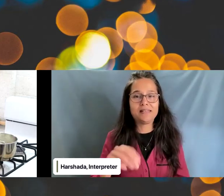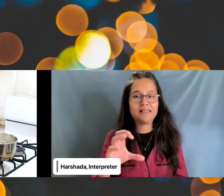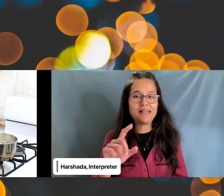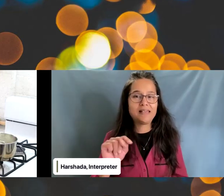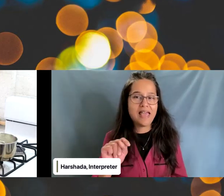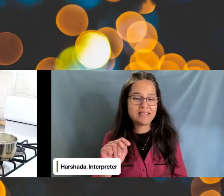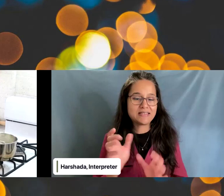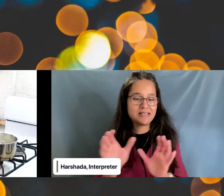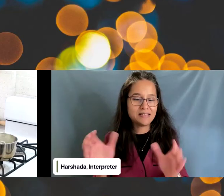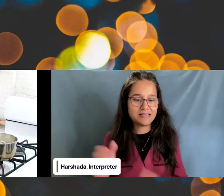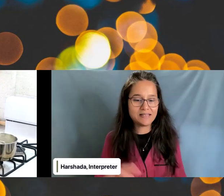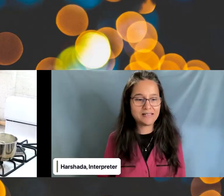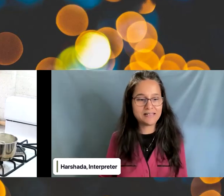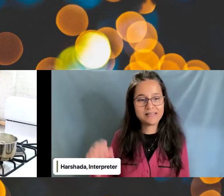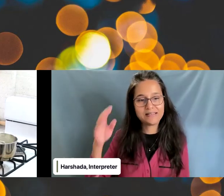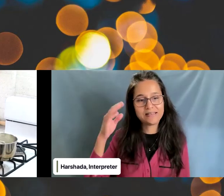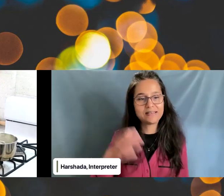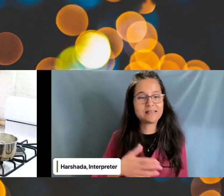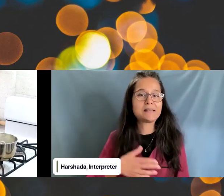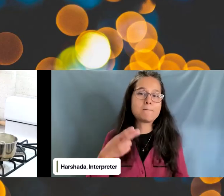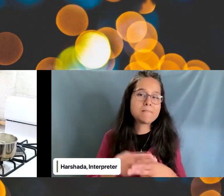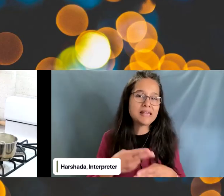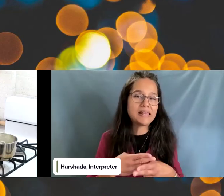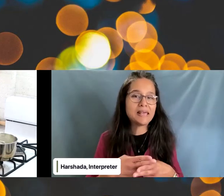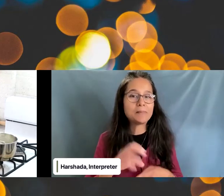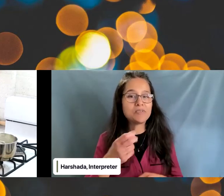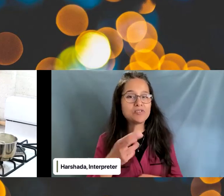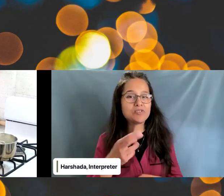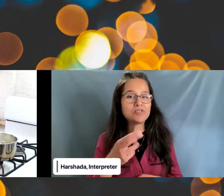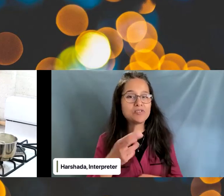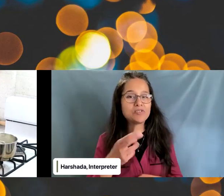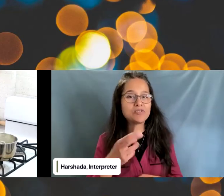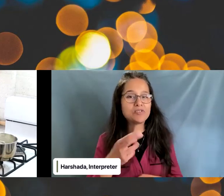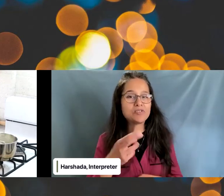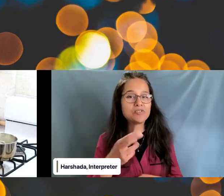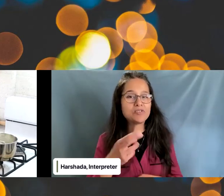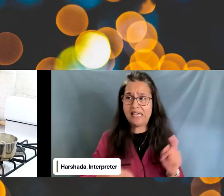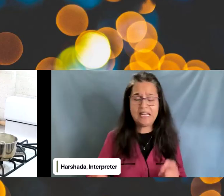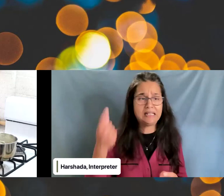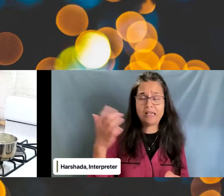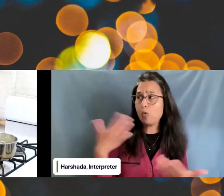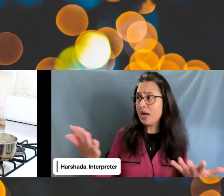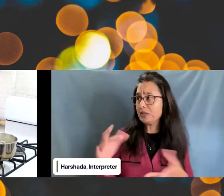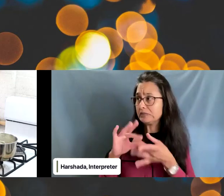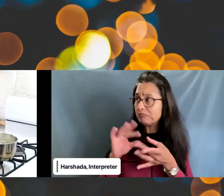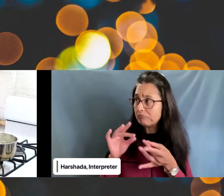Vico. My name's Kristen Nair. I can't understand what you're saying. I'm Kristen Nair.